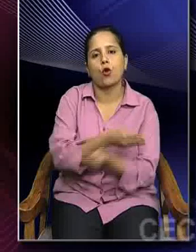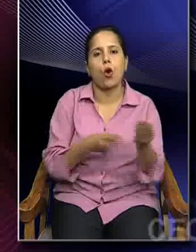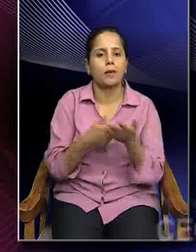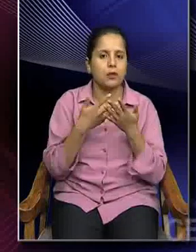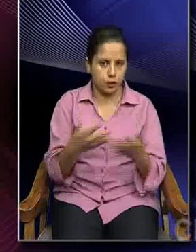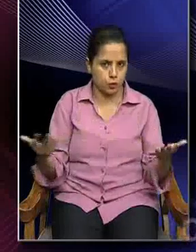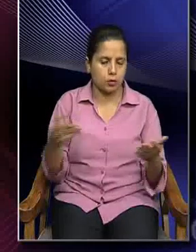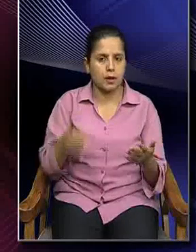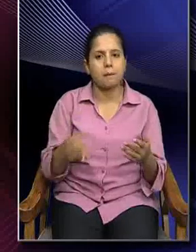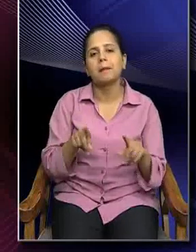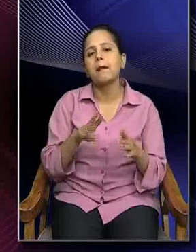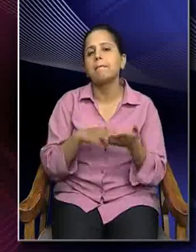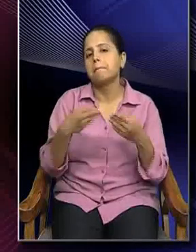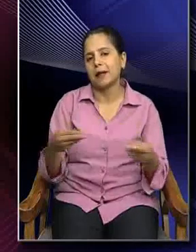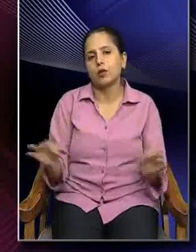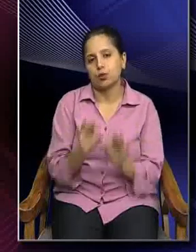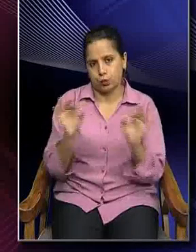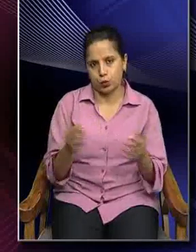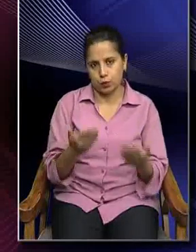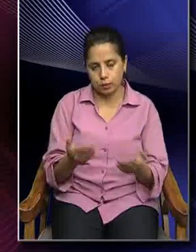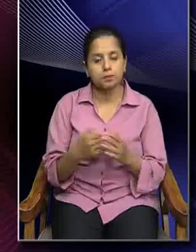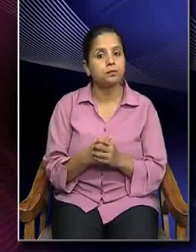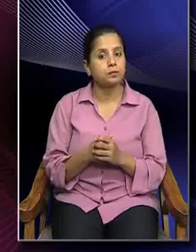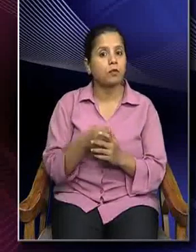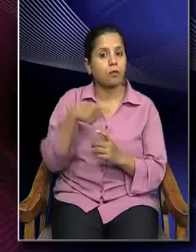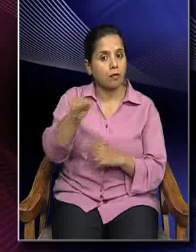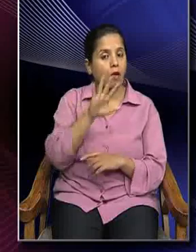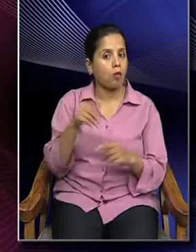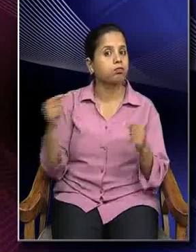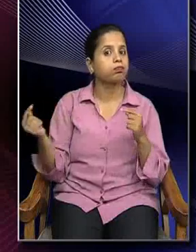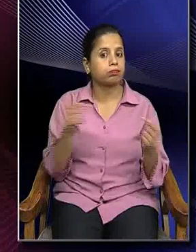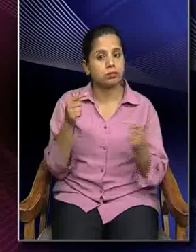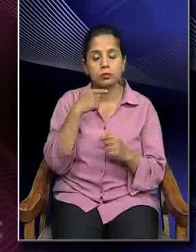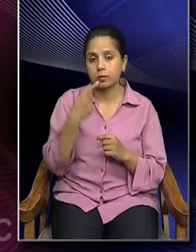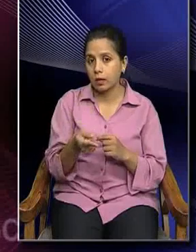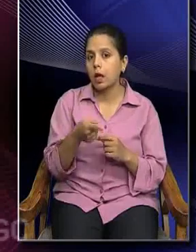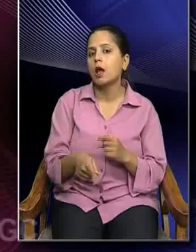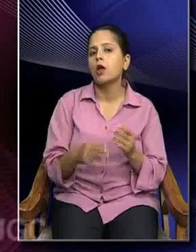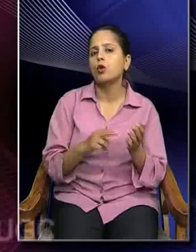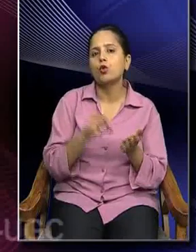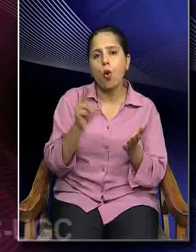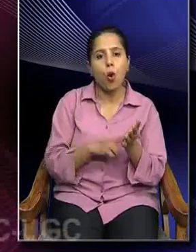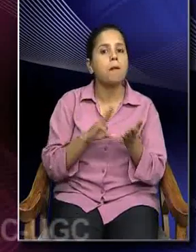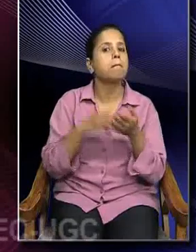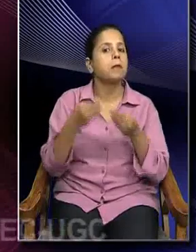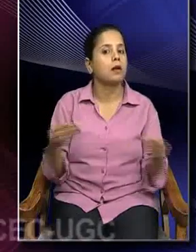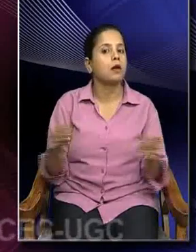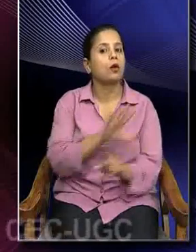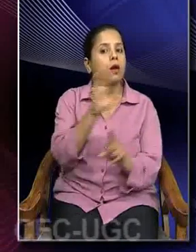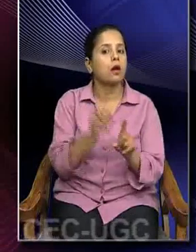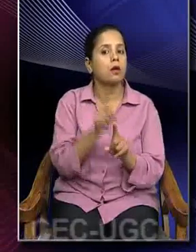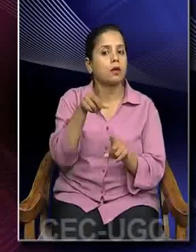the non-material realm. And therefore he argues that the non-material culture can